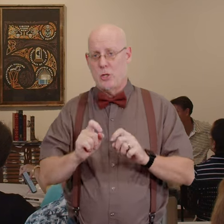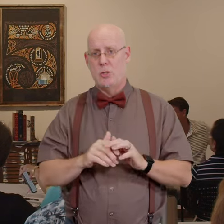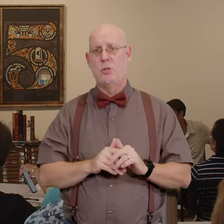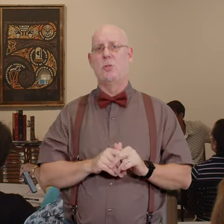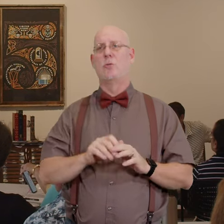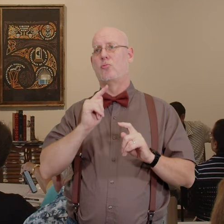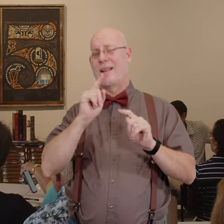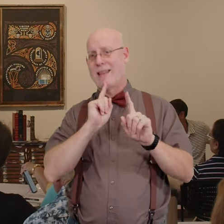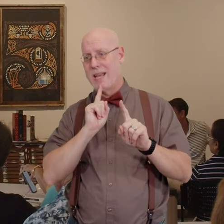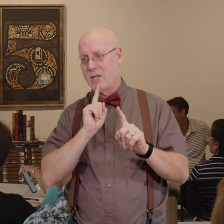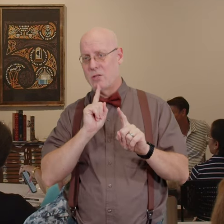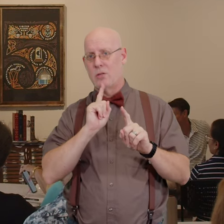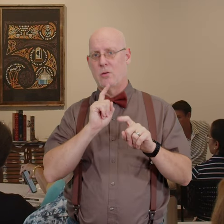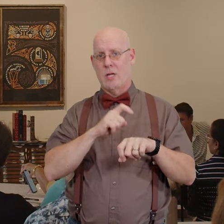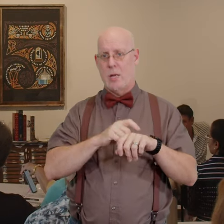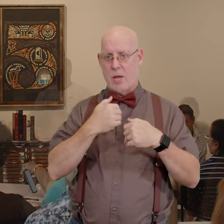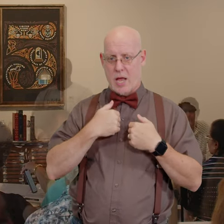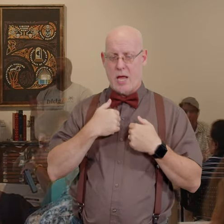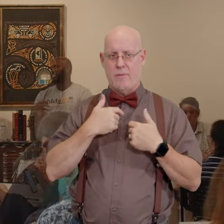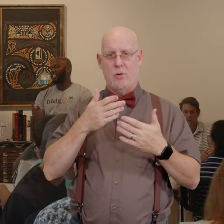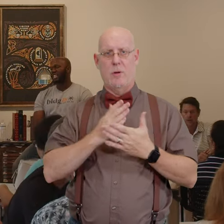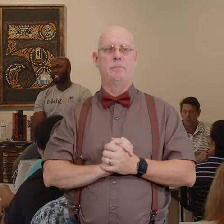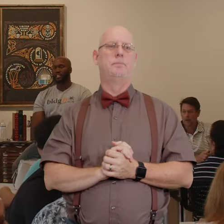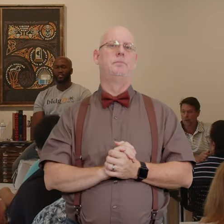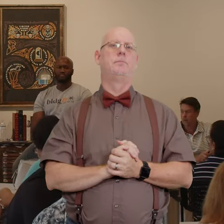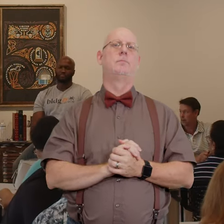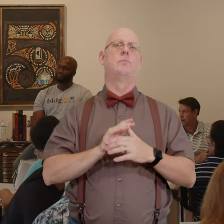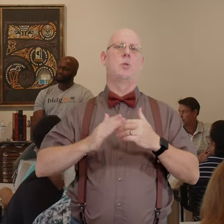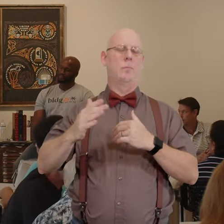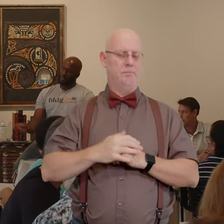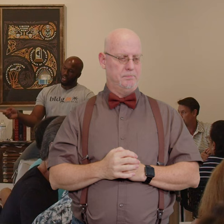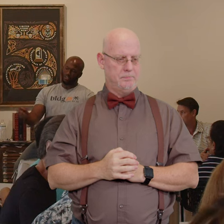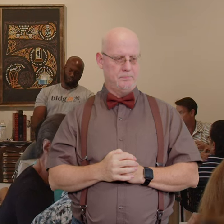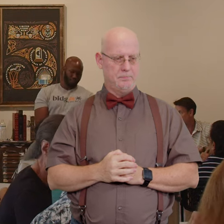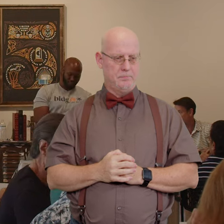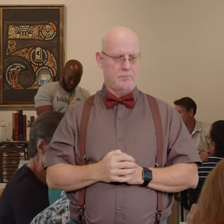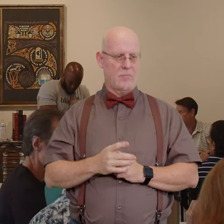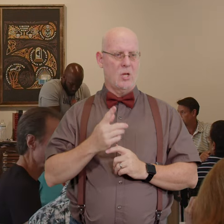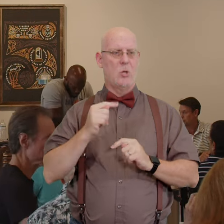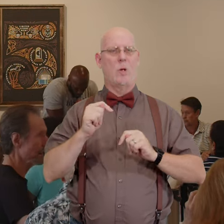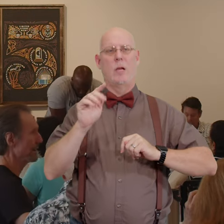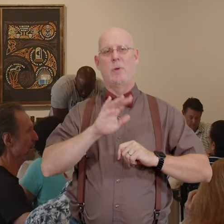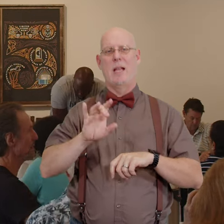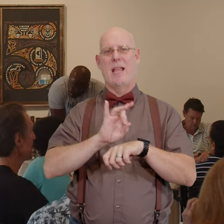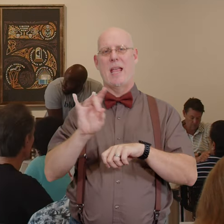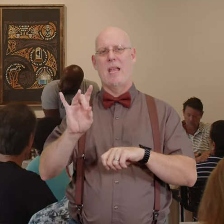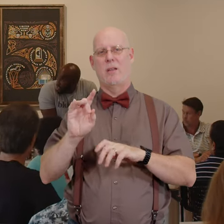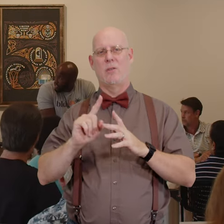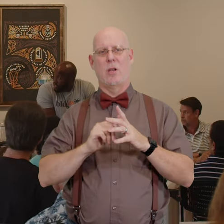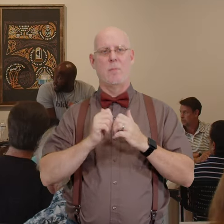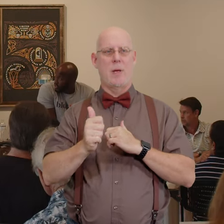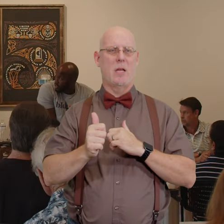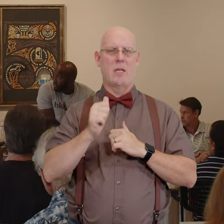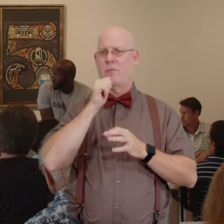that you have. We'll try to answer them in the time allotted. All right. Let's do it. We're going to try to get you guys out right around 8.